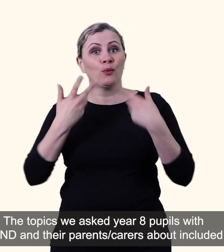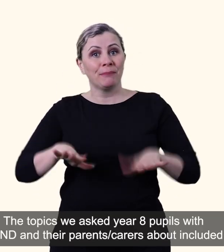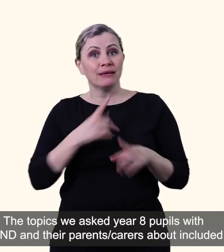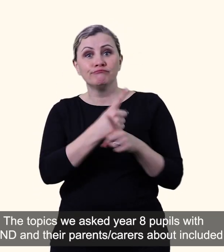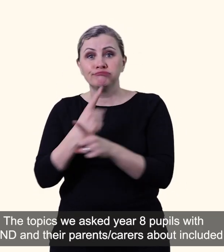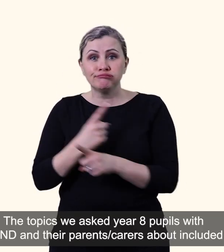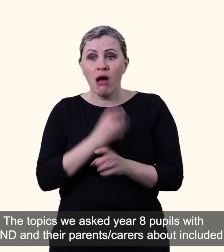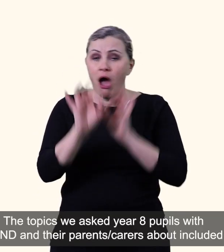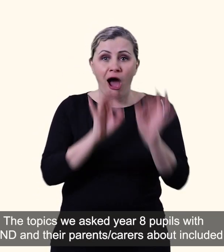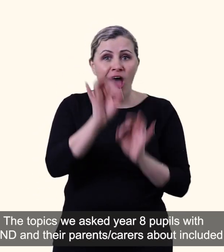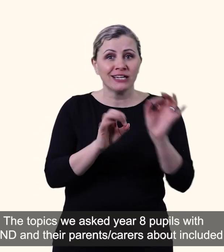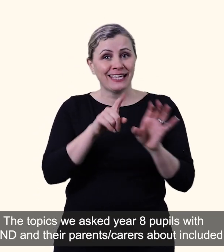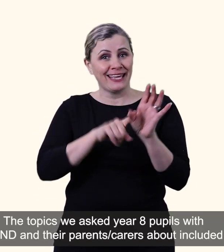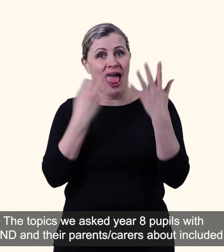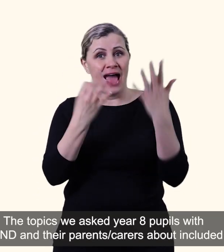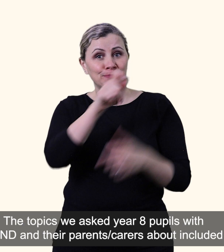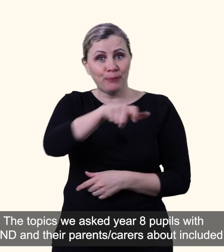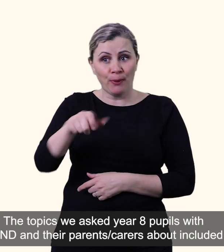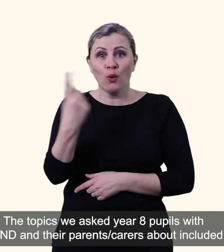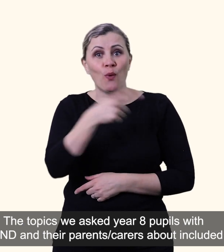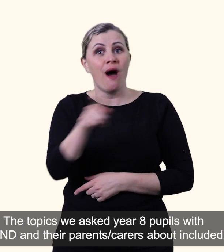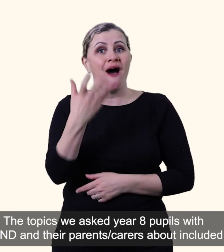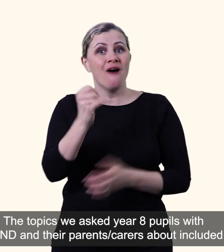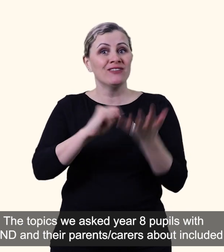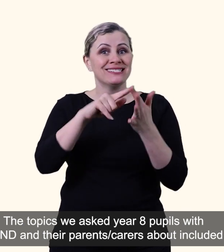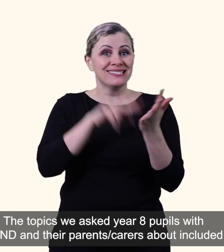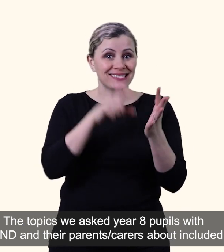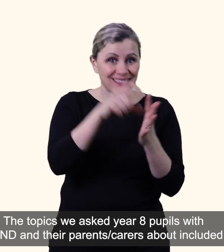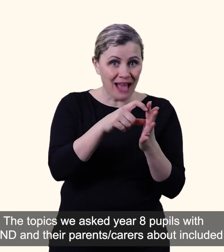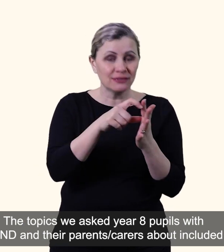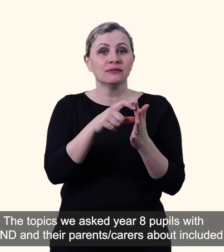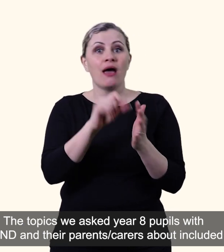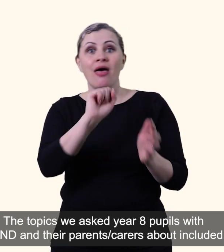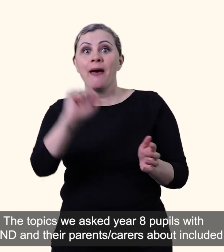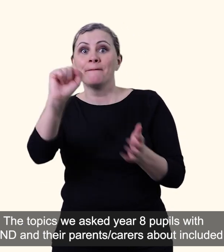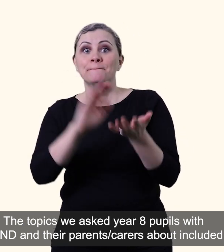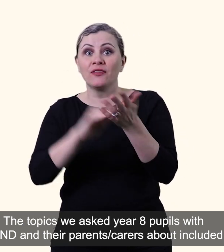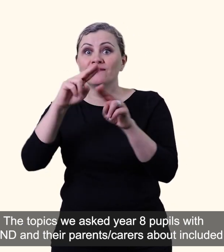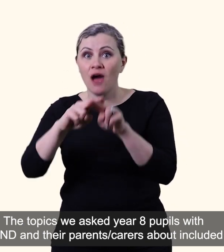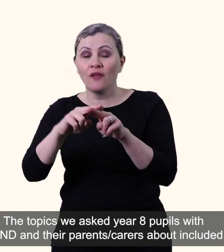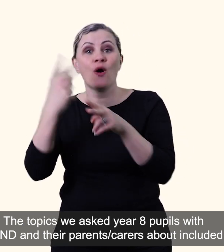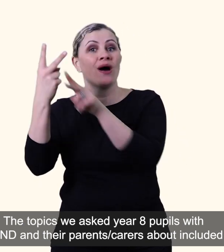The topics we asked Year 8 pupils with SEND and their parents' carers about included